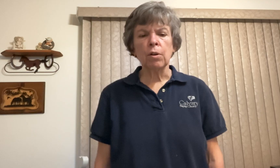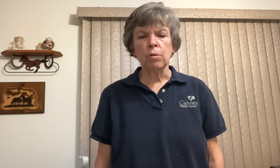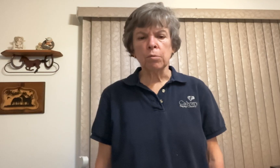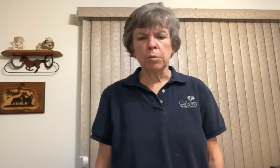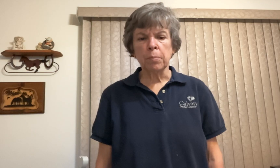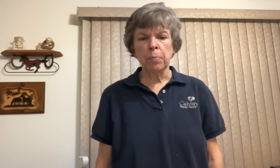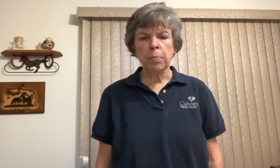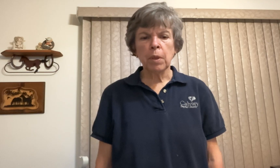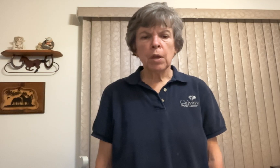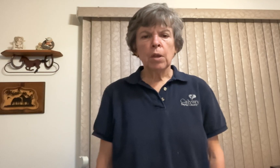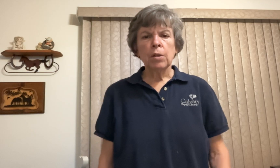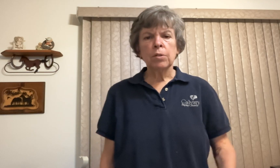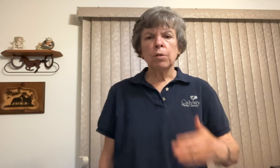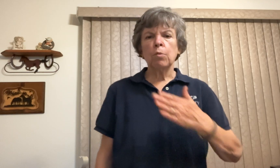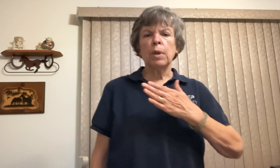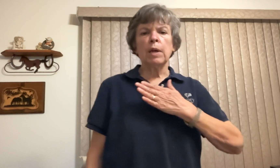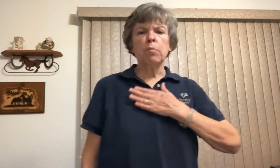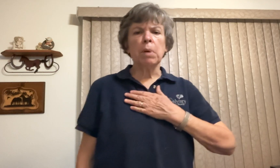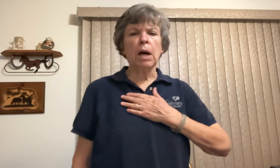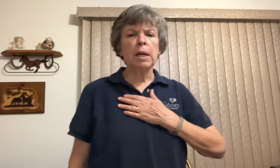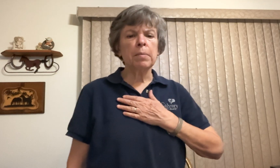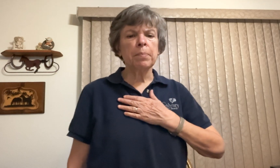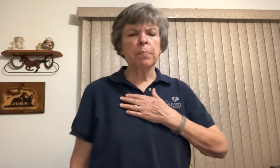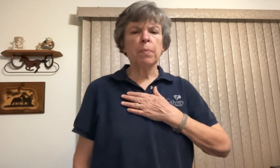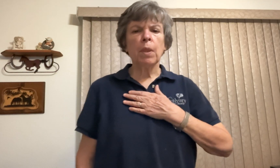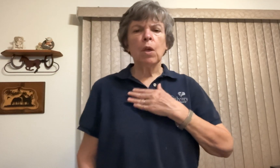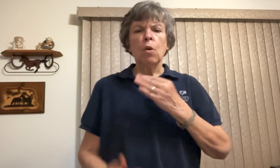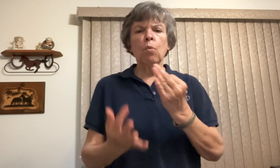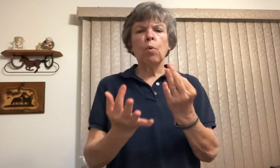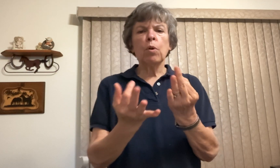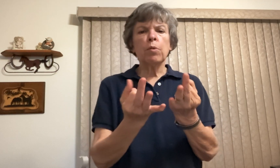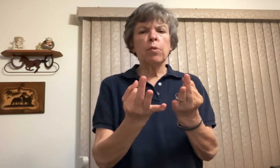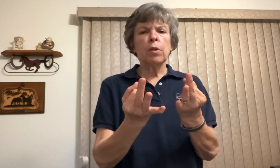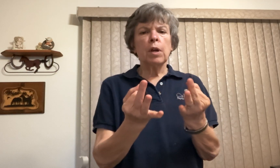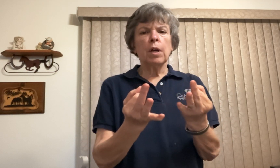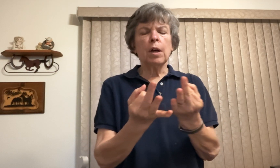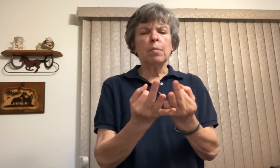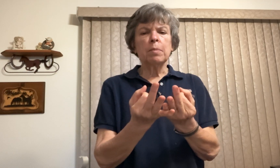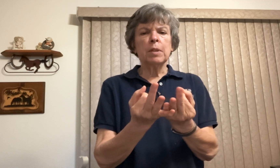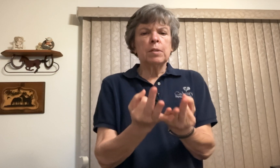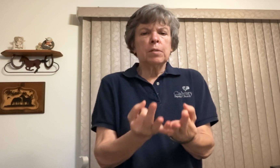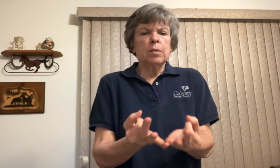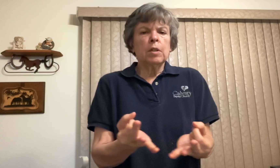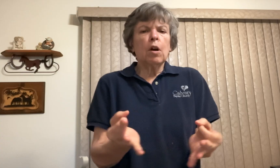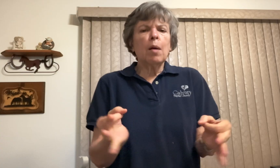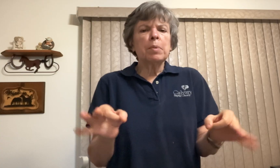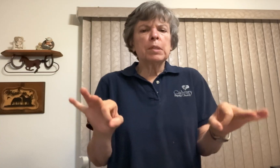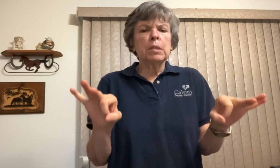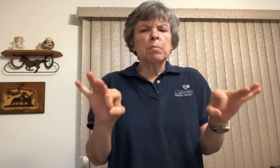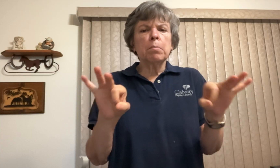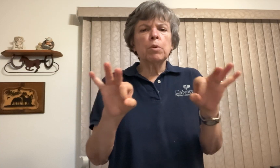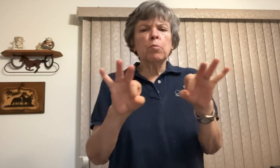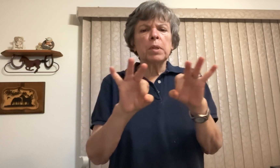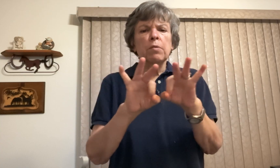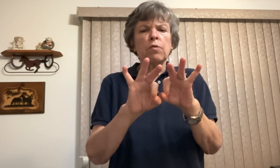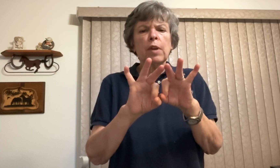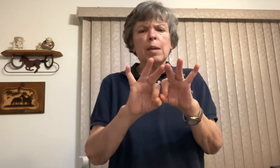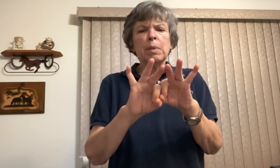own. So we have my worth. It's the opposite movement of family.